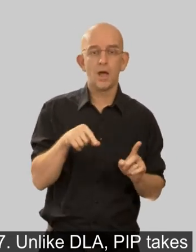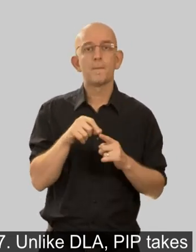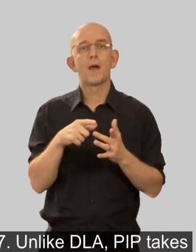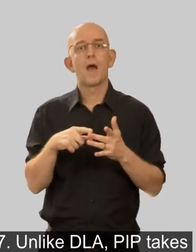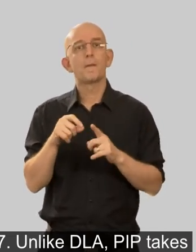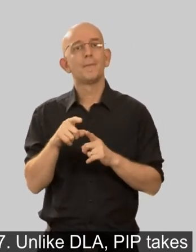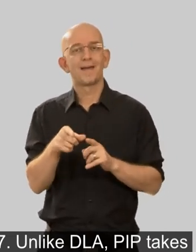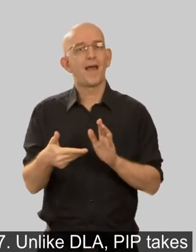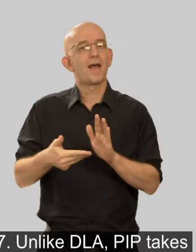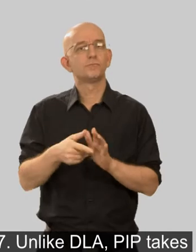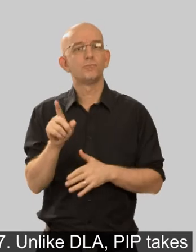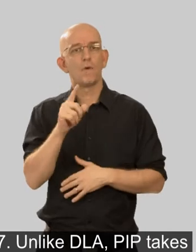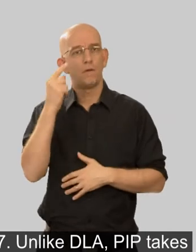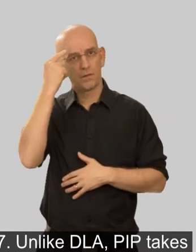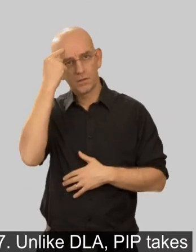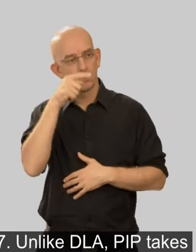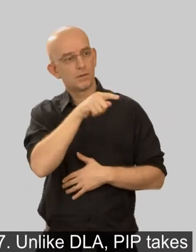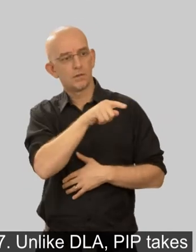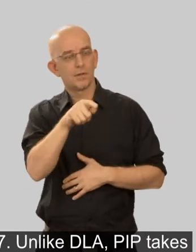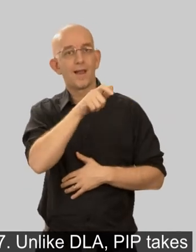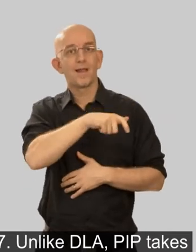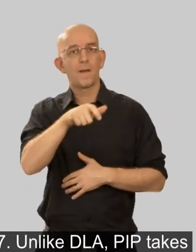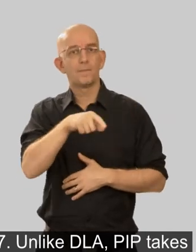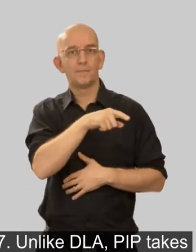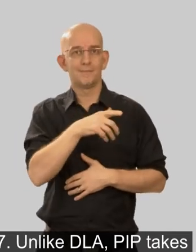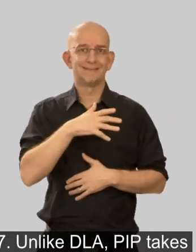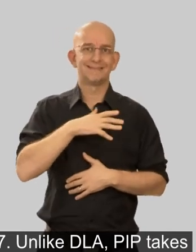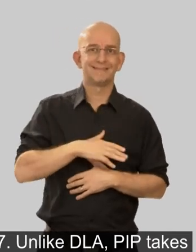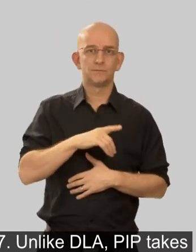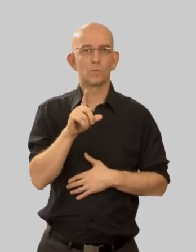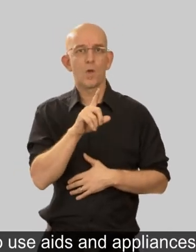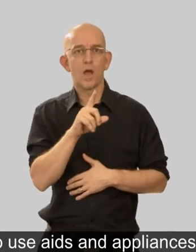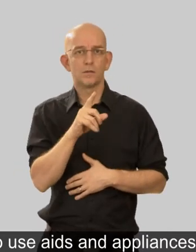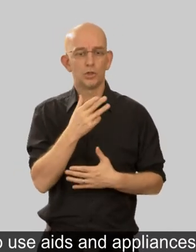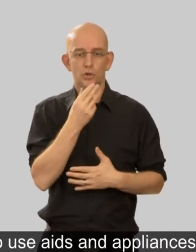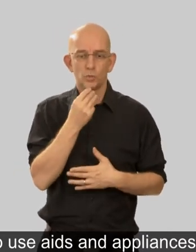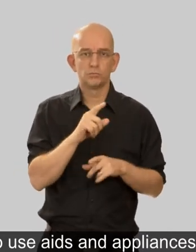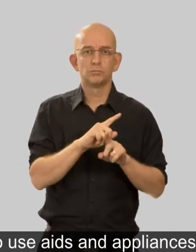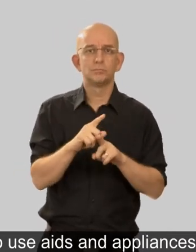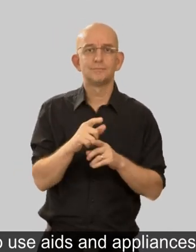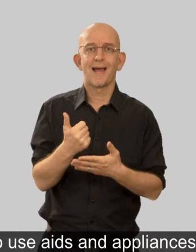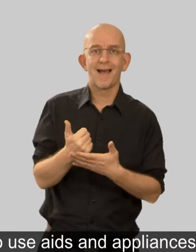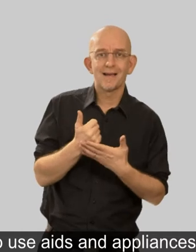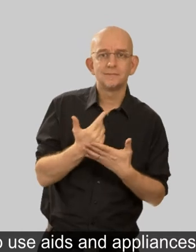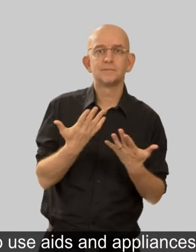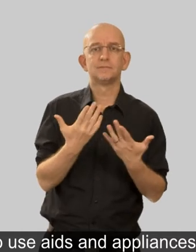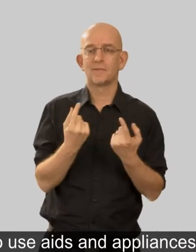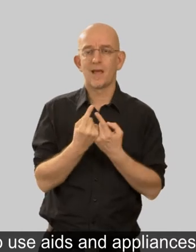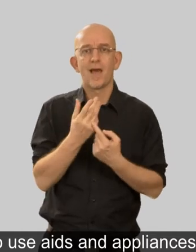Unlike DLA, PIP takes into account claimants' need to use aids and appliances to